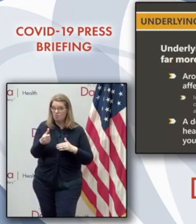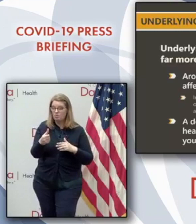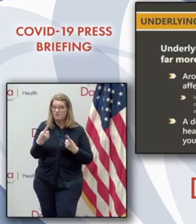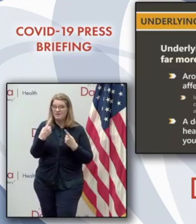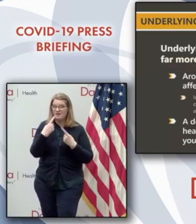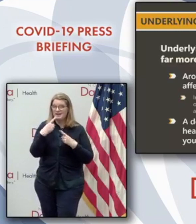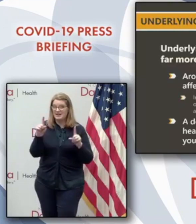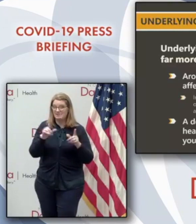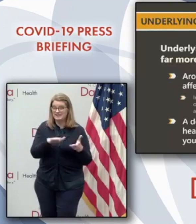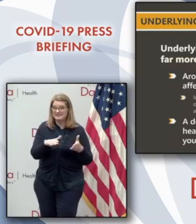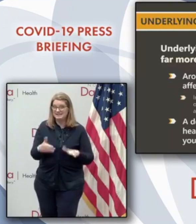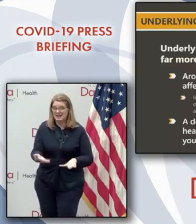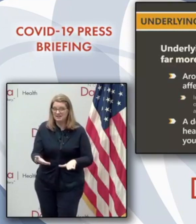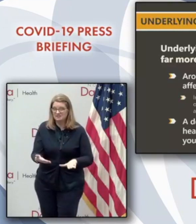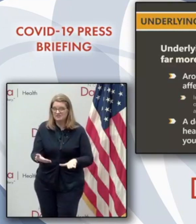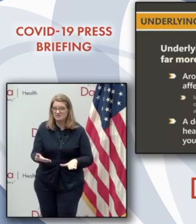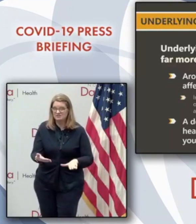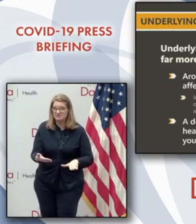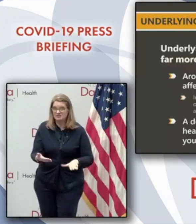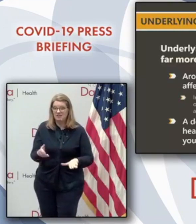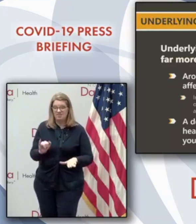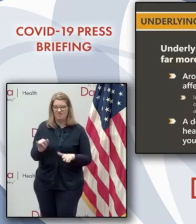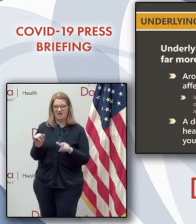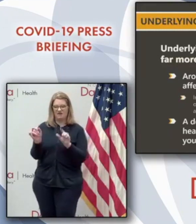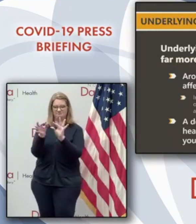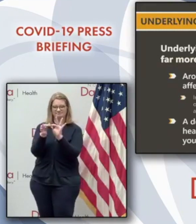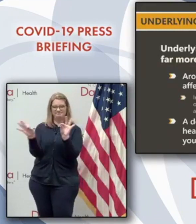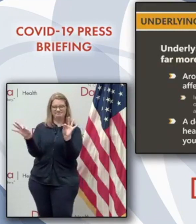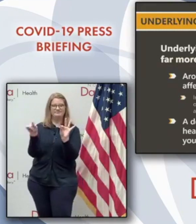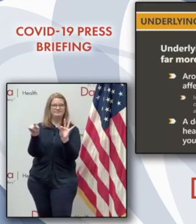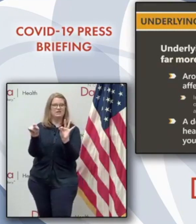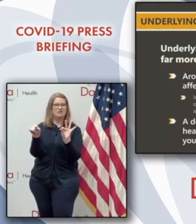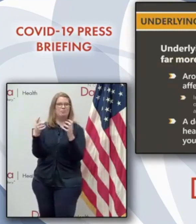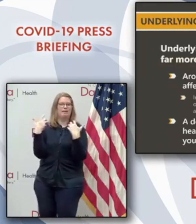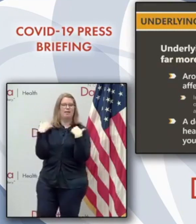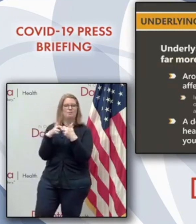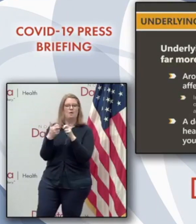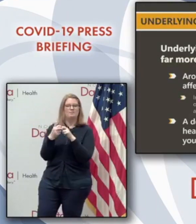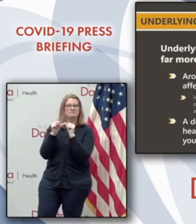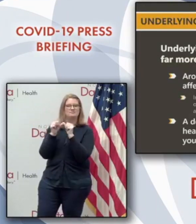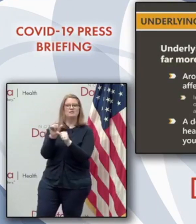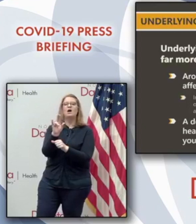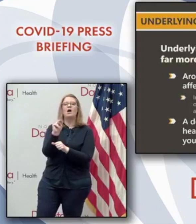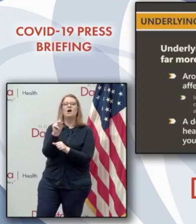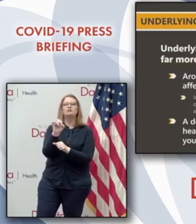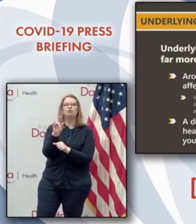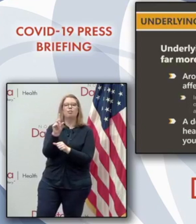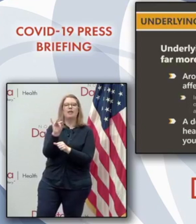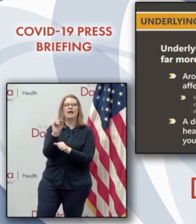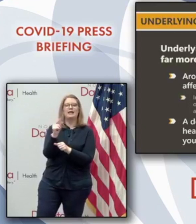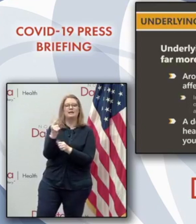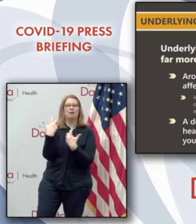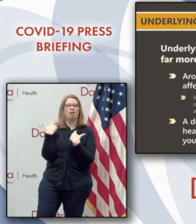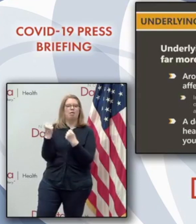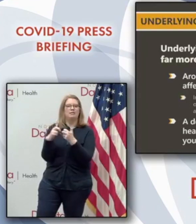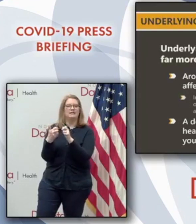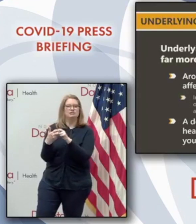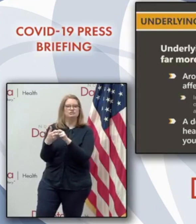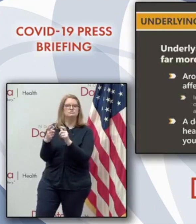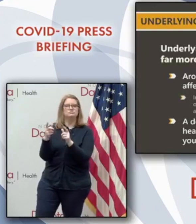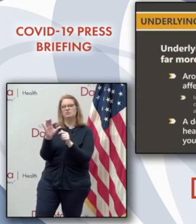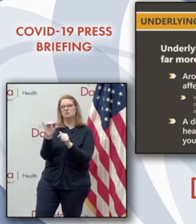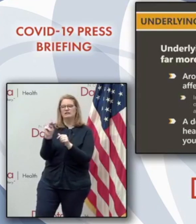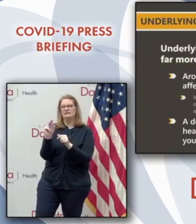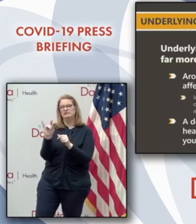the death certificates, we're removing the underlying health conditions from the news release. But if you want more detailed information on deaths, visit